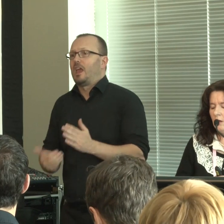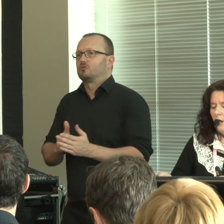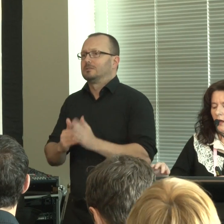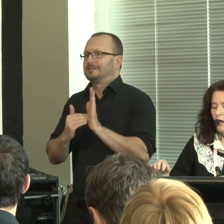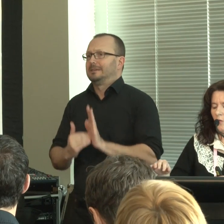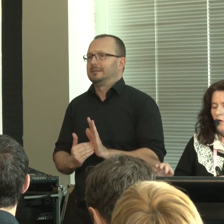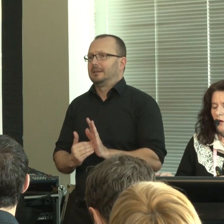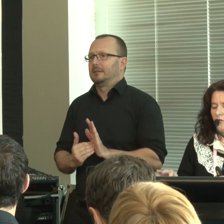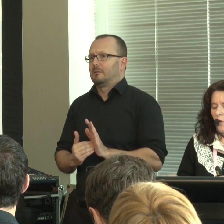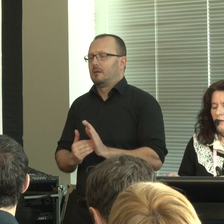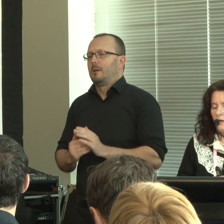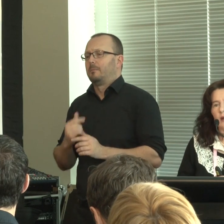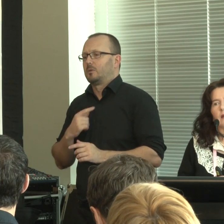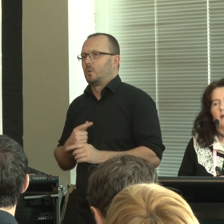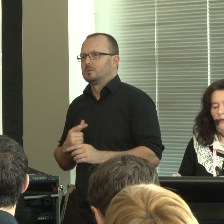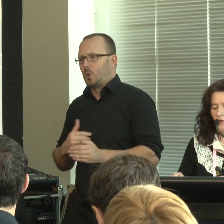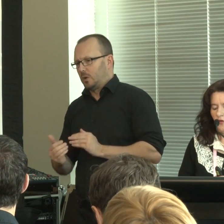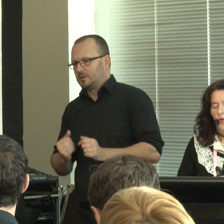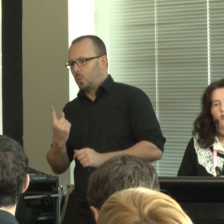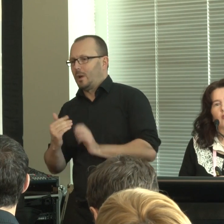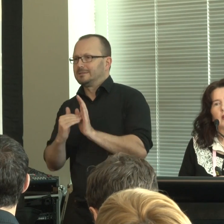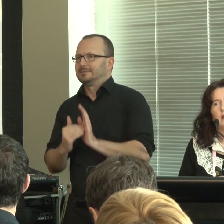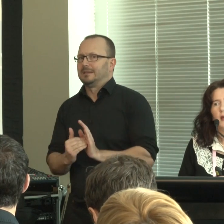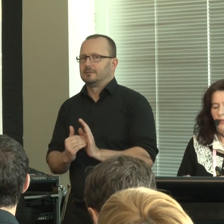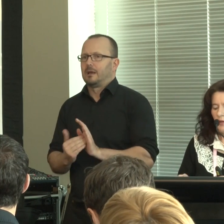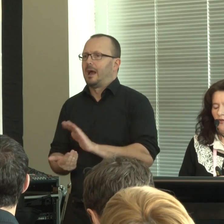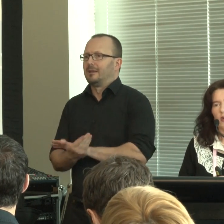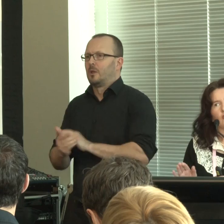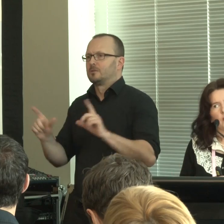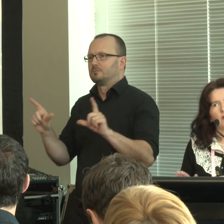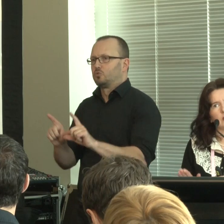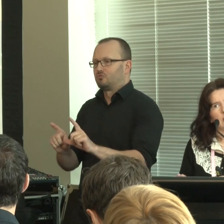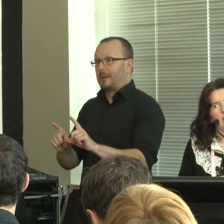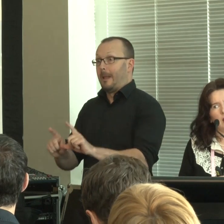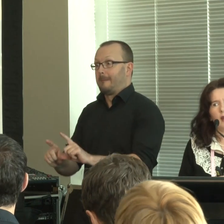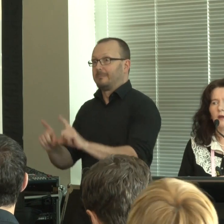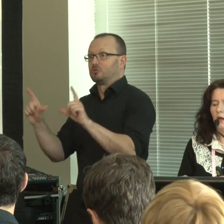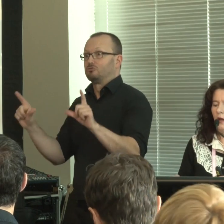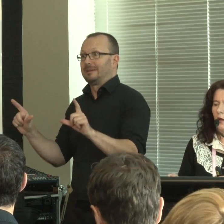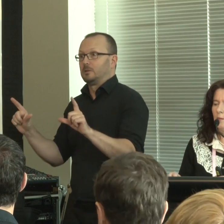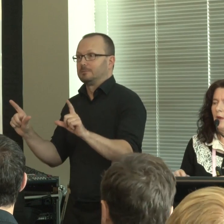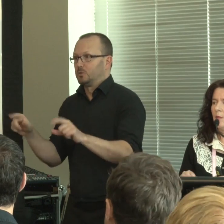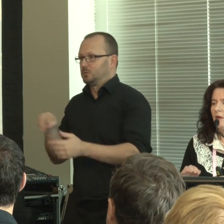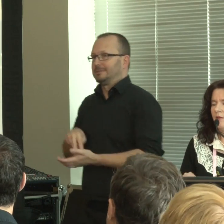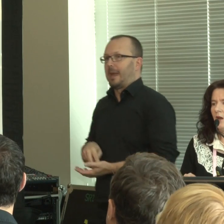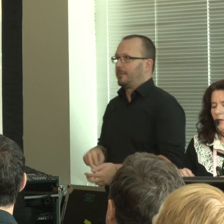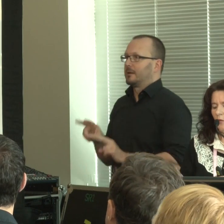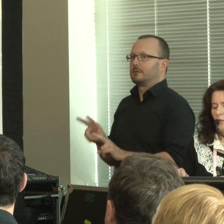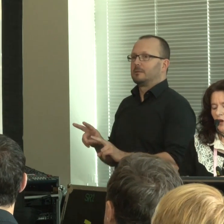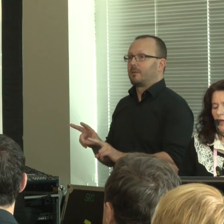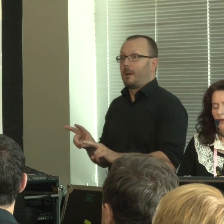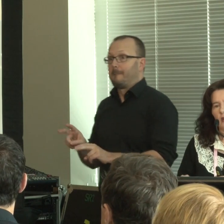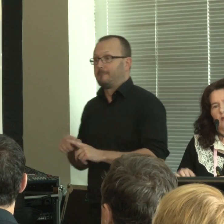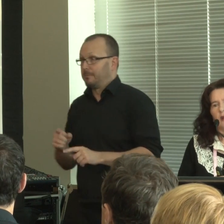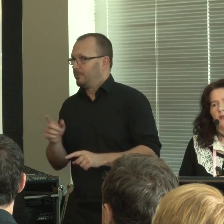designer only organised for one seat under the small screen, the big screen you're supposed to stand at. But in fact, people